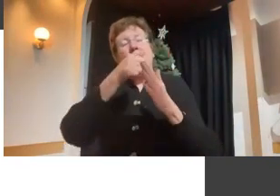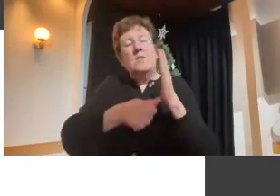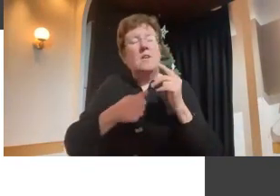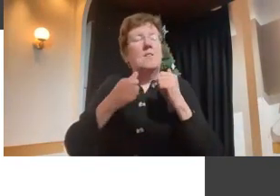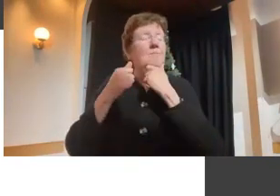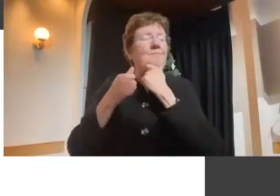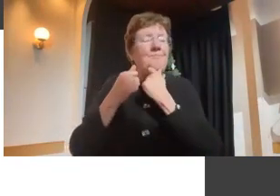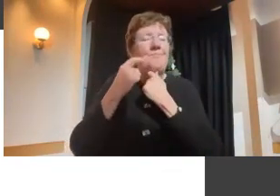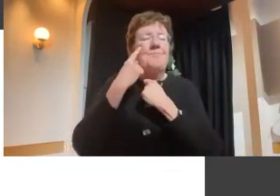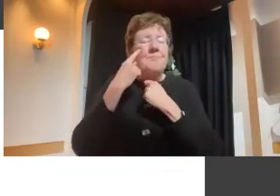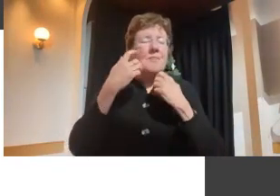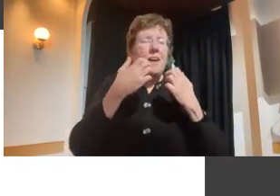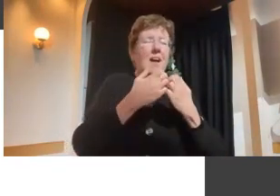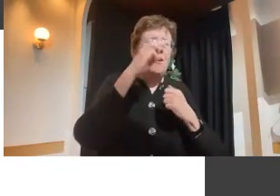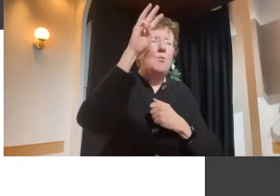approach.